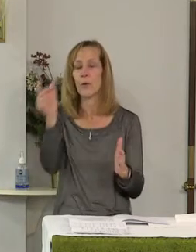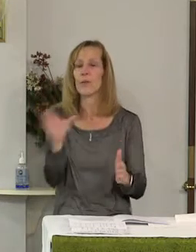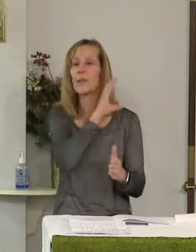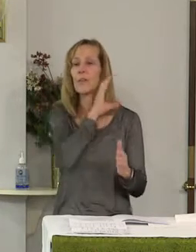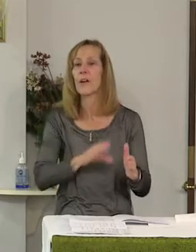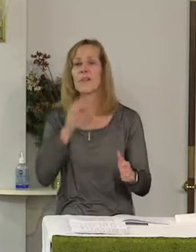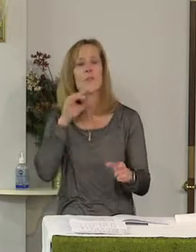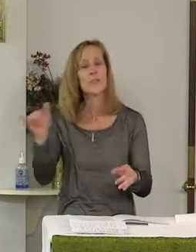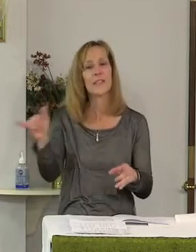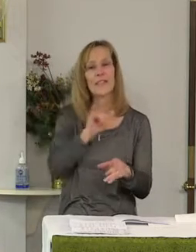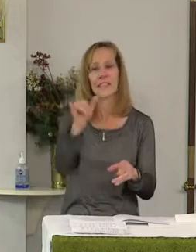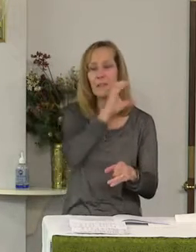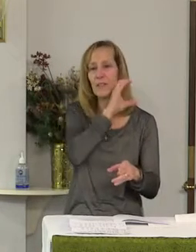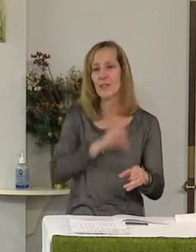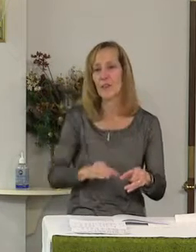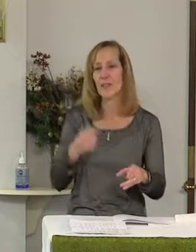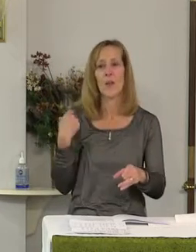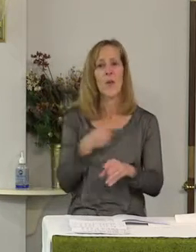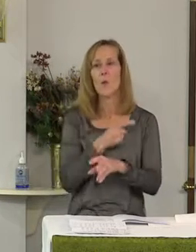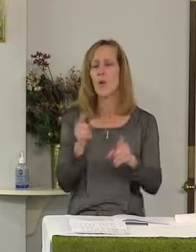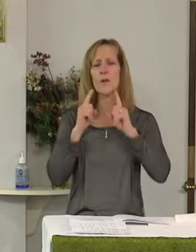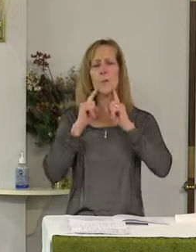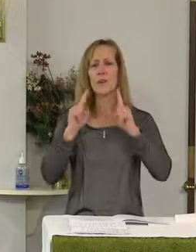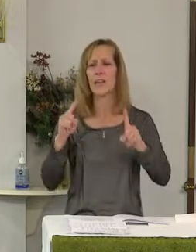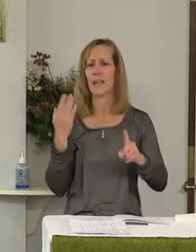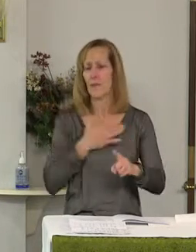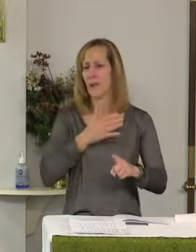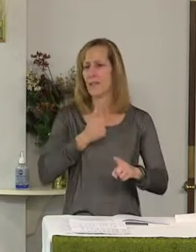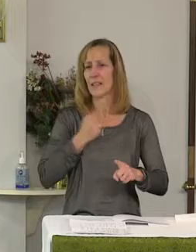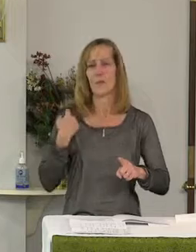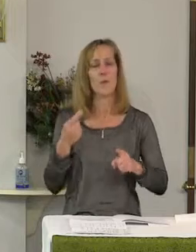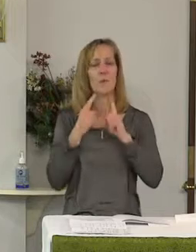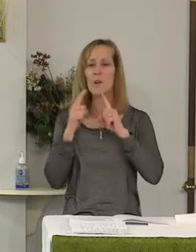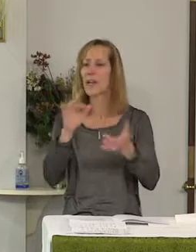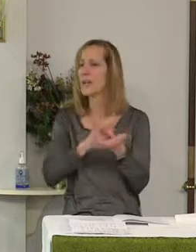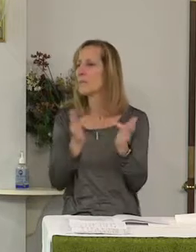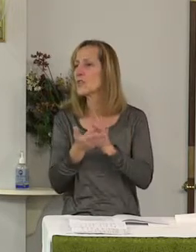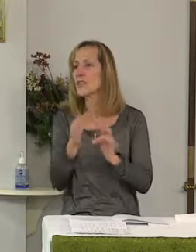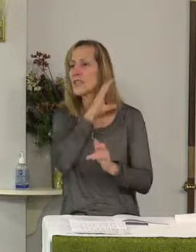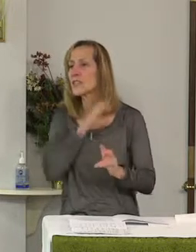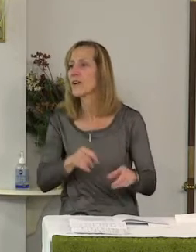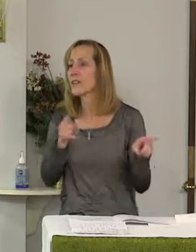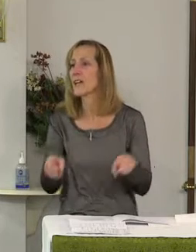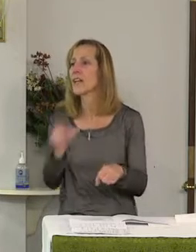the image of God. For we do not proclaim ourselves, we proclaim Jesus Christ as